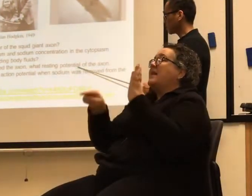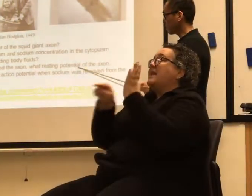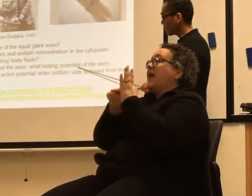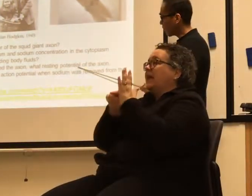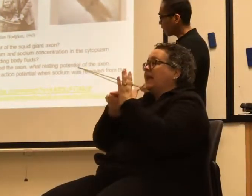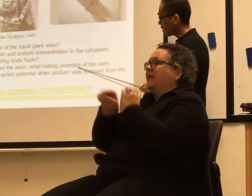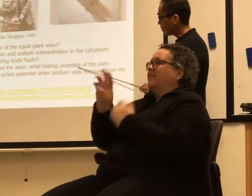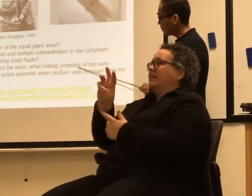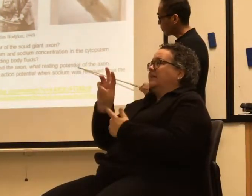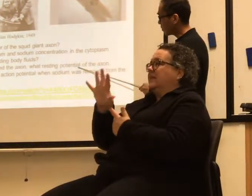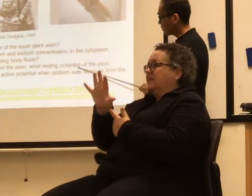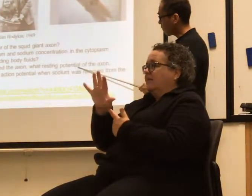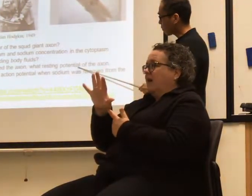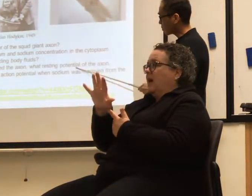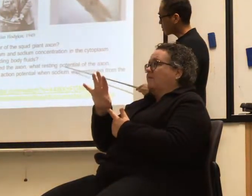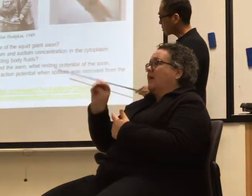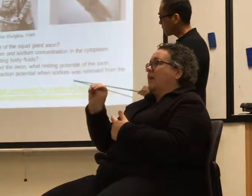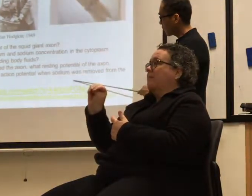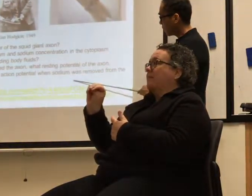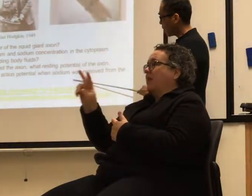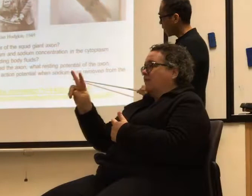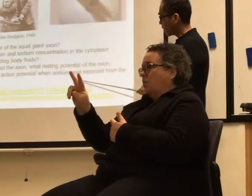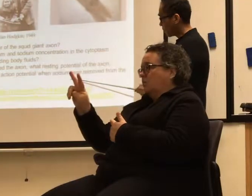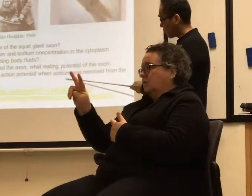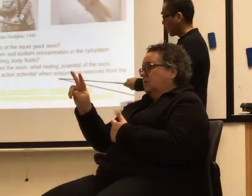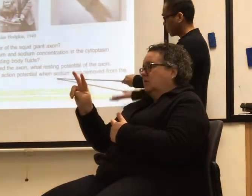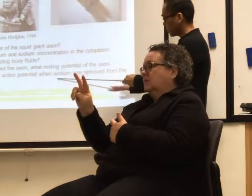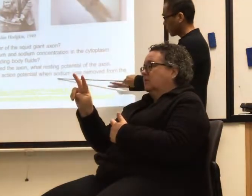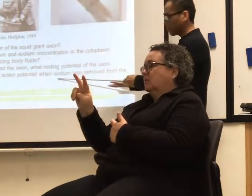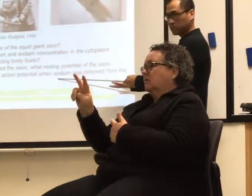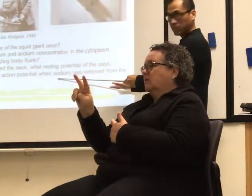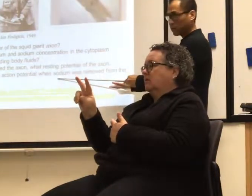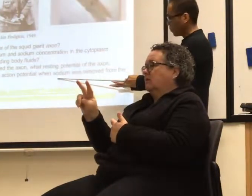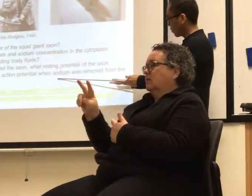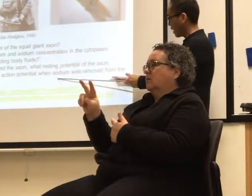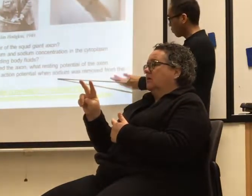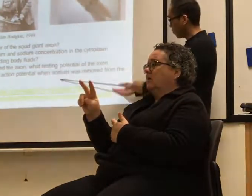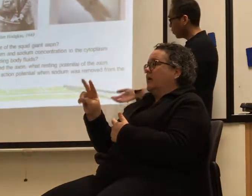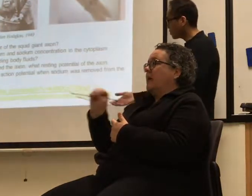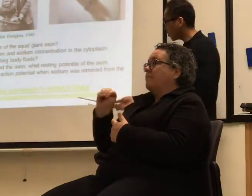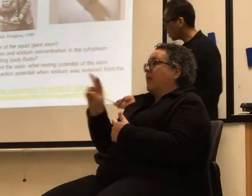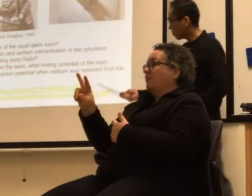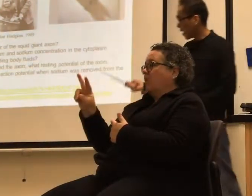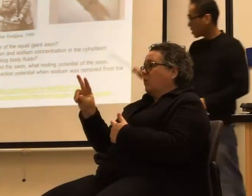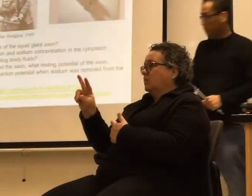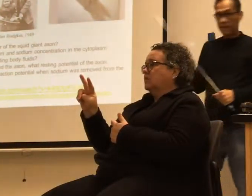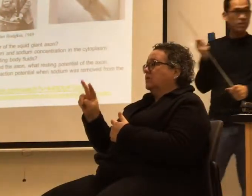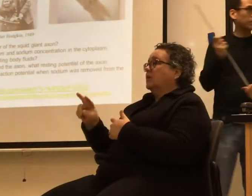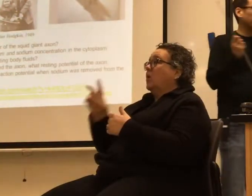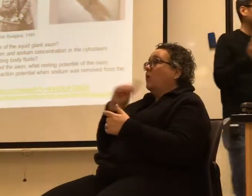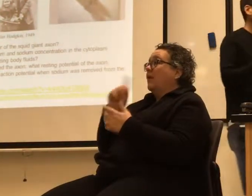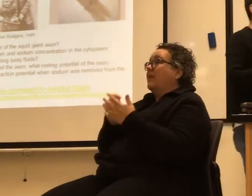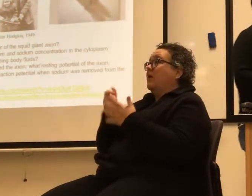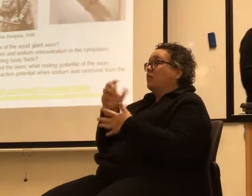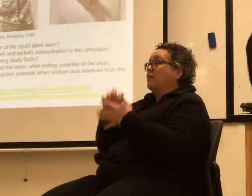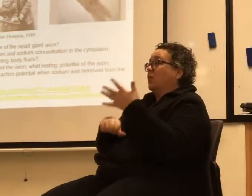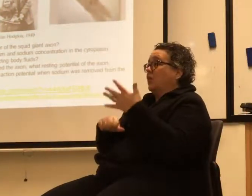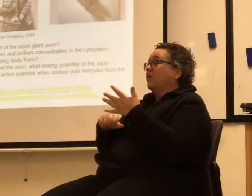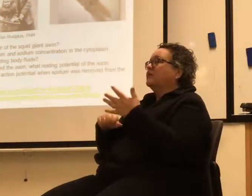Negative 65 millivolts. Well, I just answered this one. When they removed sodium, the action potential